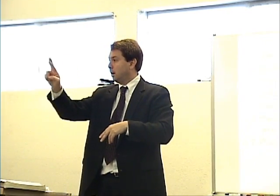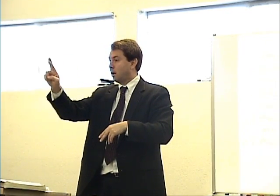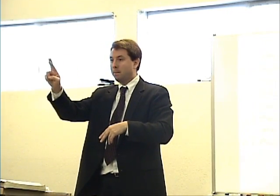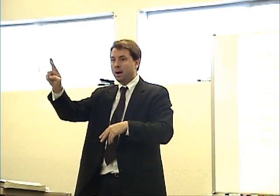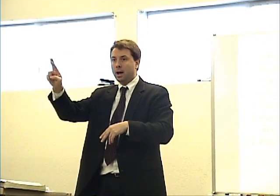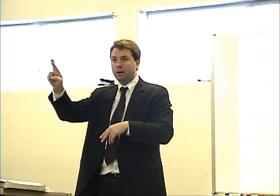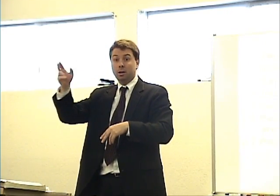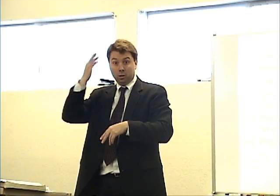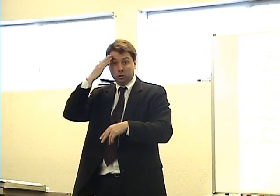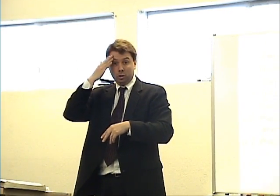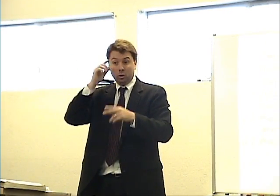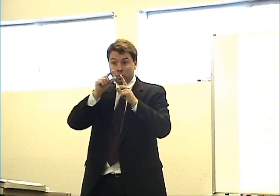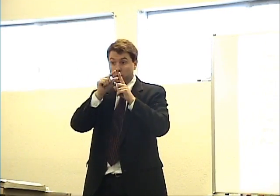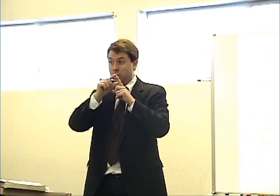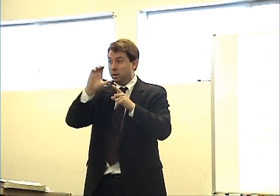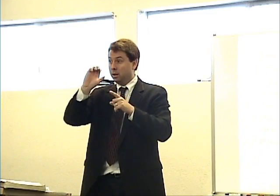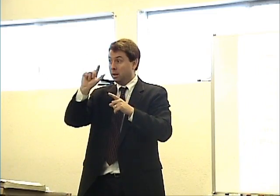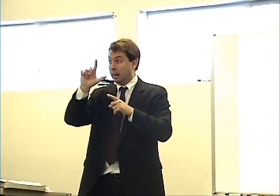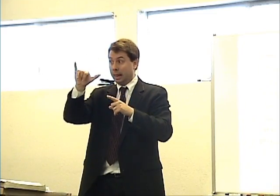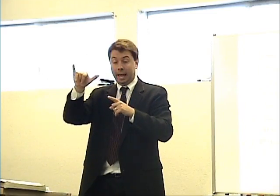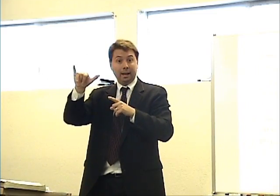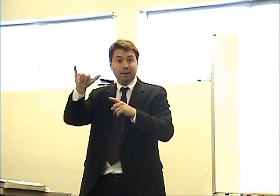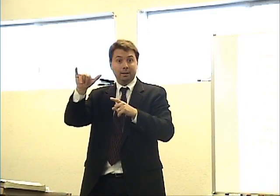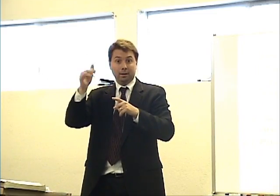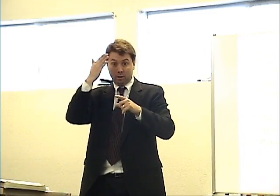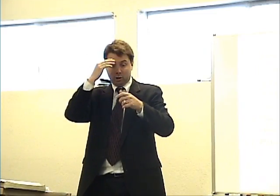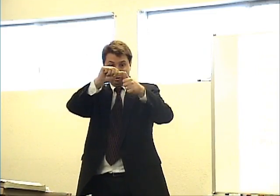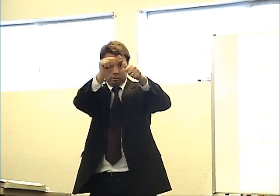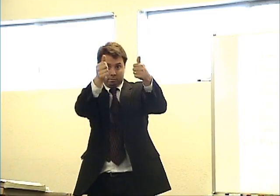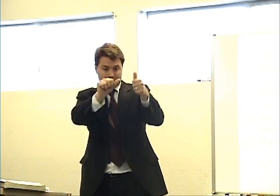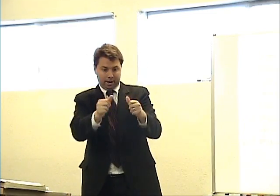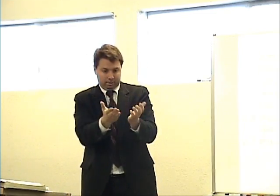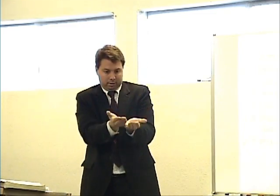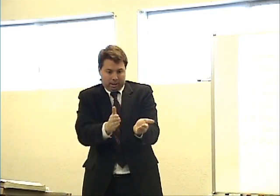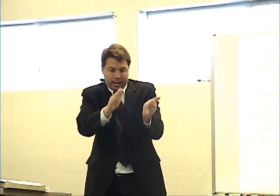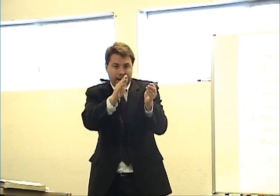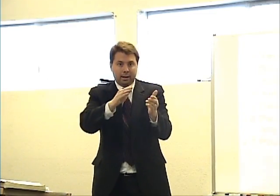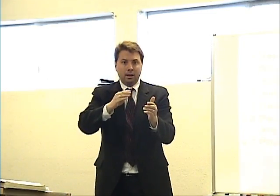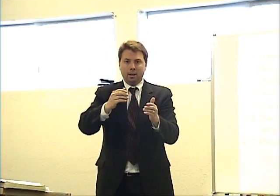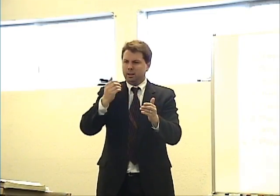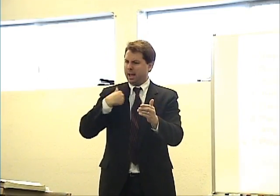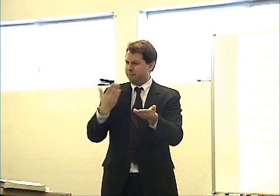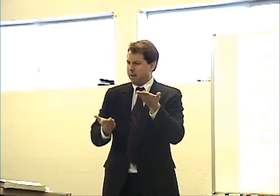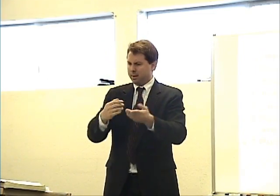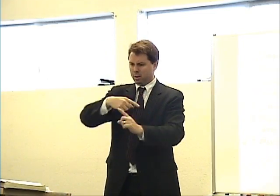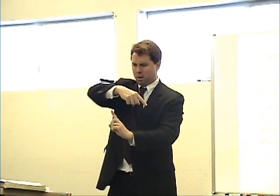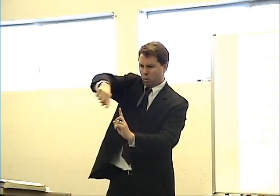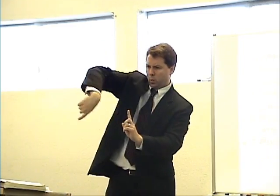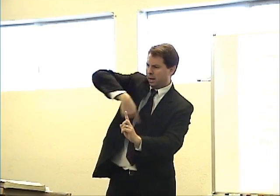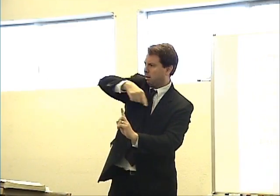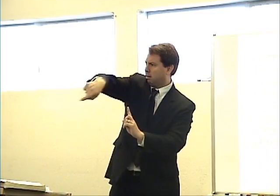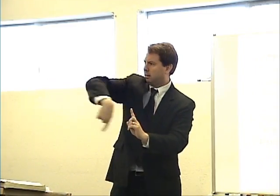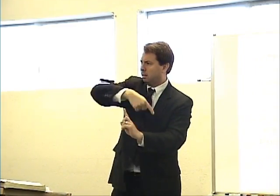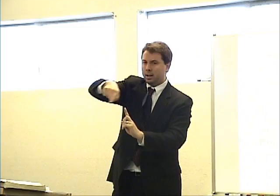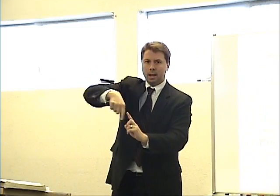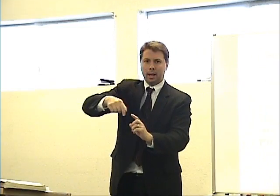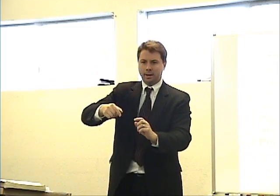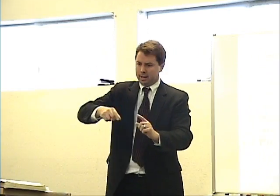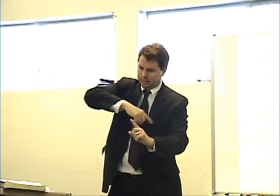P-O-T-T-A-R, potter. So you know the word clay. You know, you take clay and you have maybe a wheel and